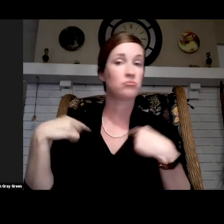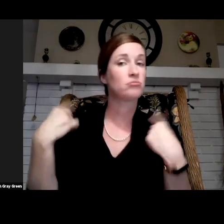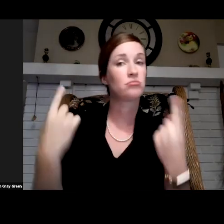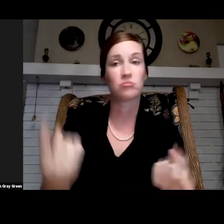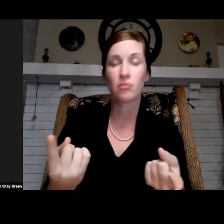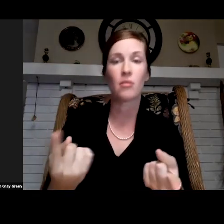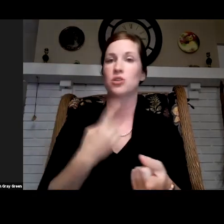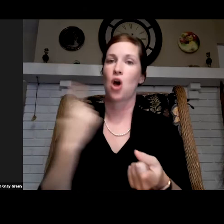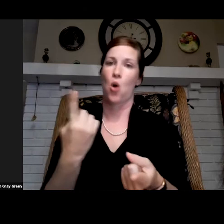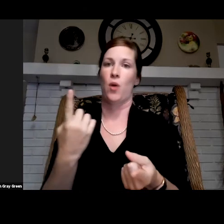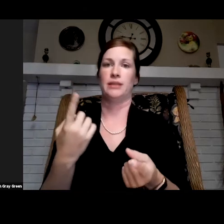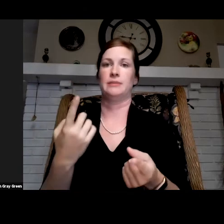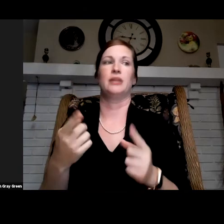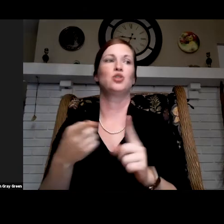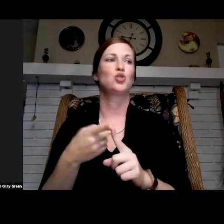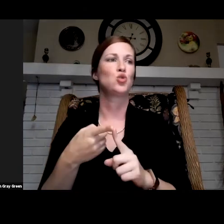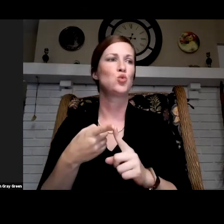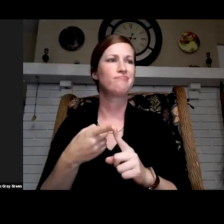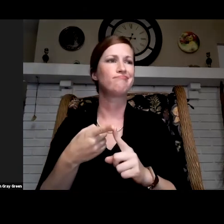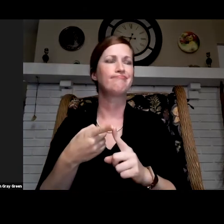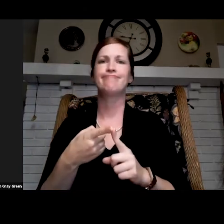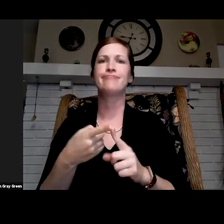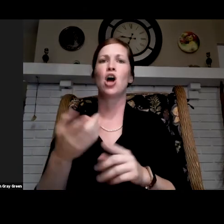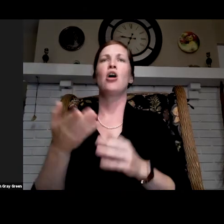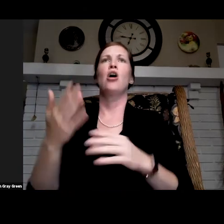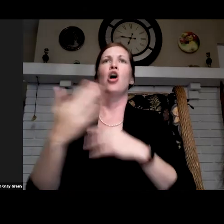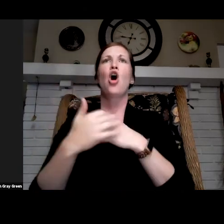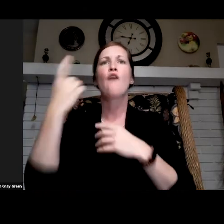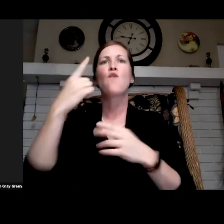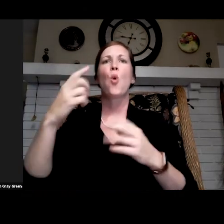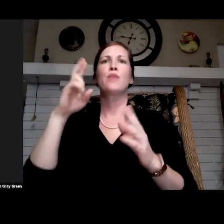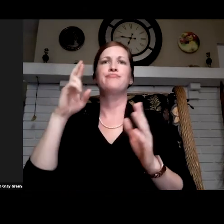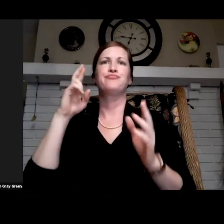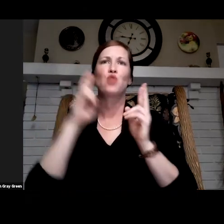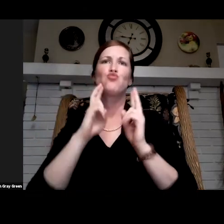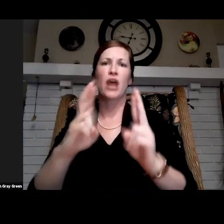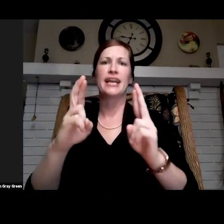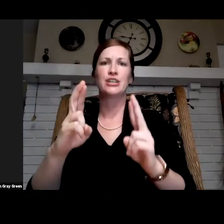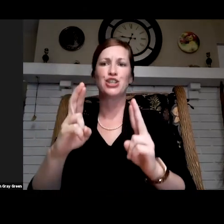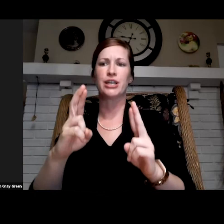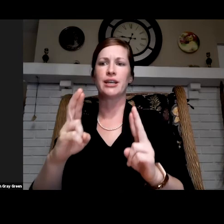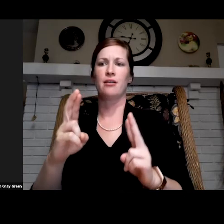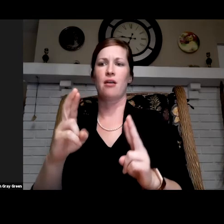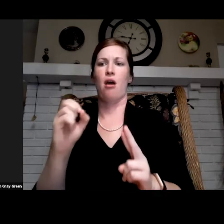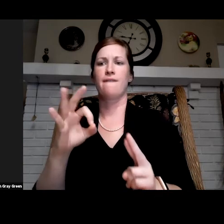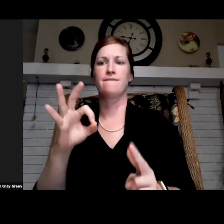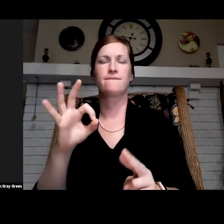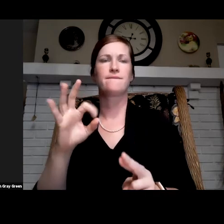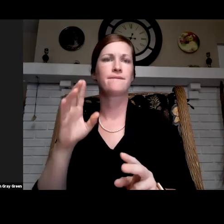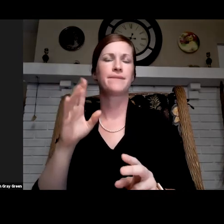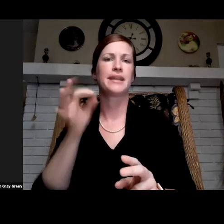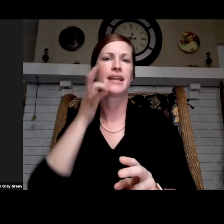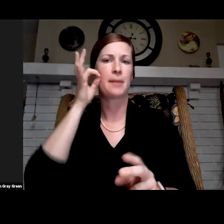So the point of his work has always been to call